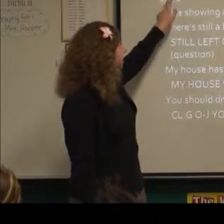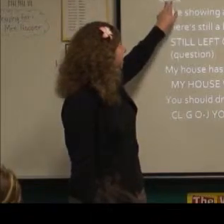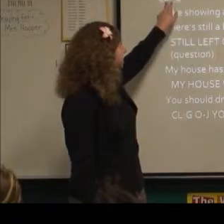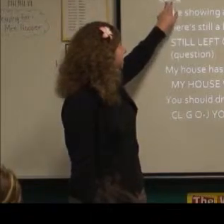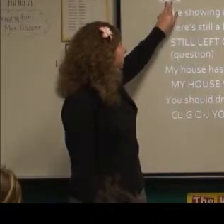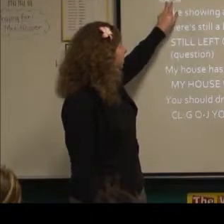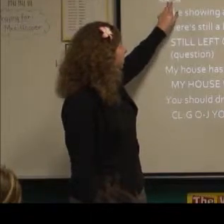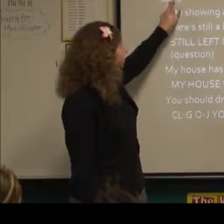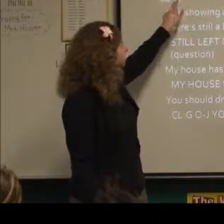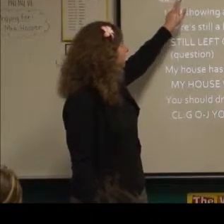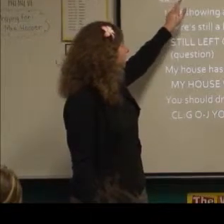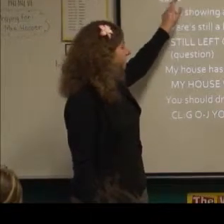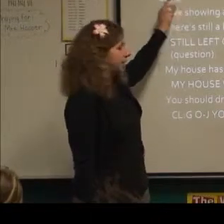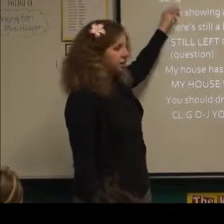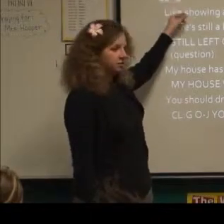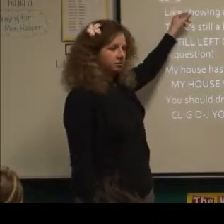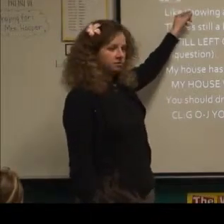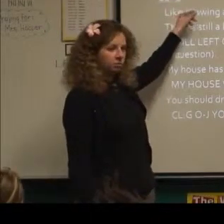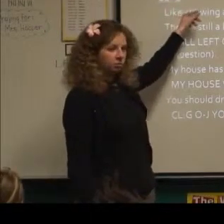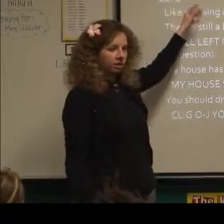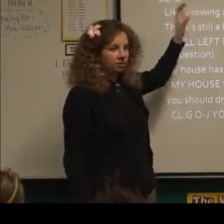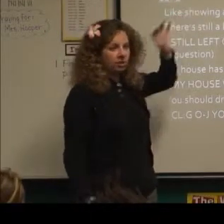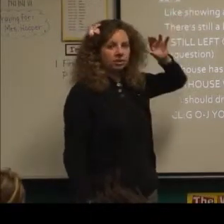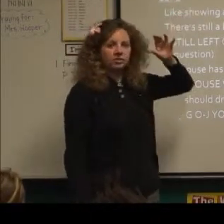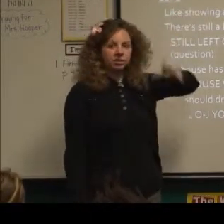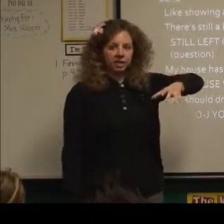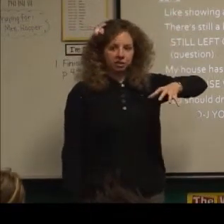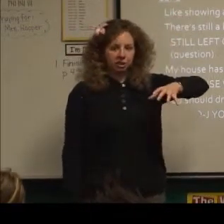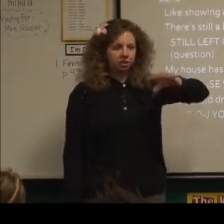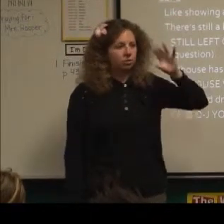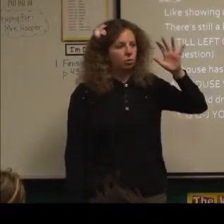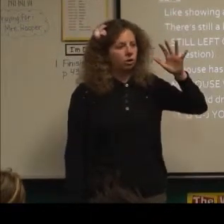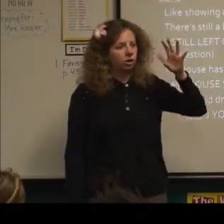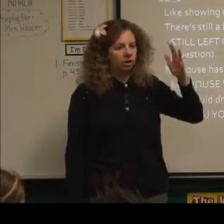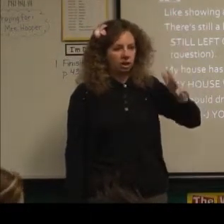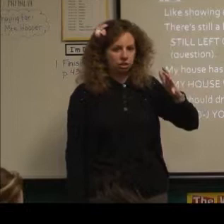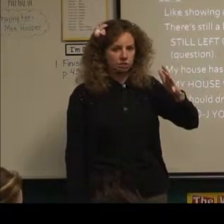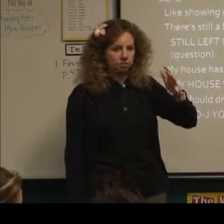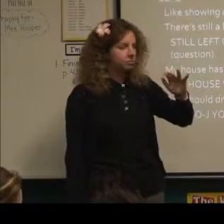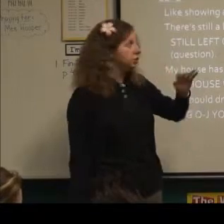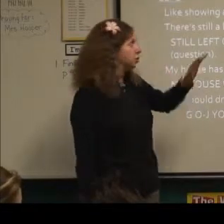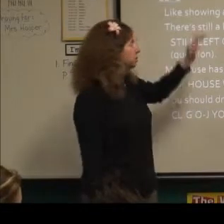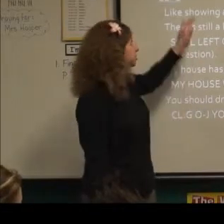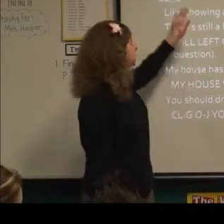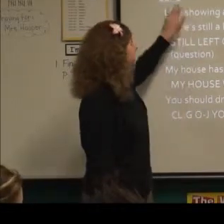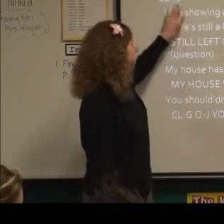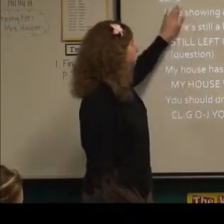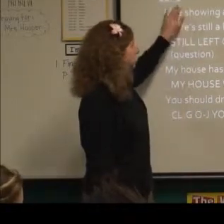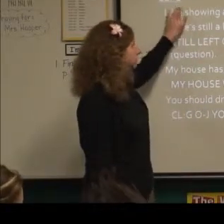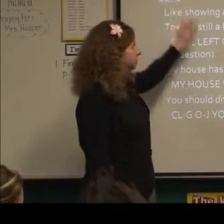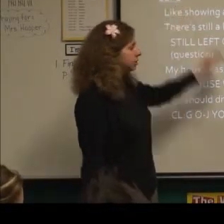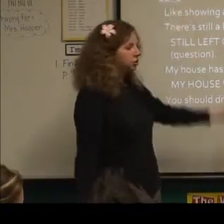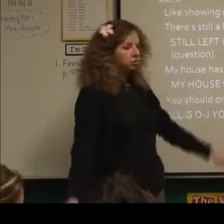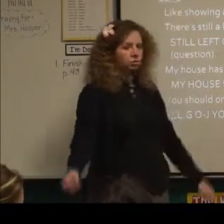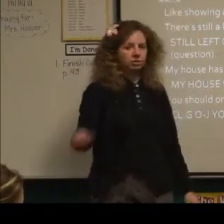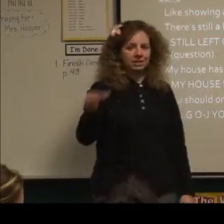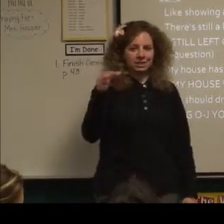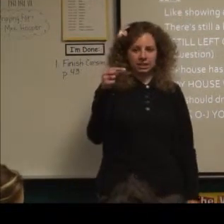the semicolon, and then whatever the letter is or handshake. So this one is a G, so it's like